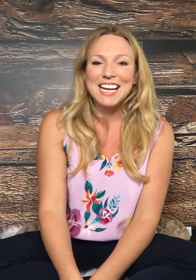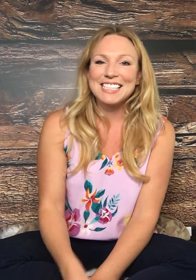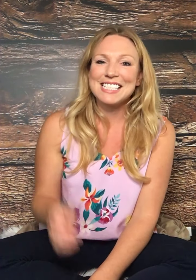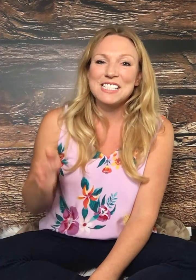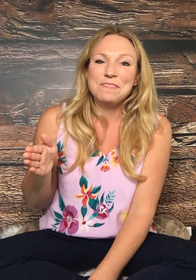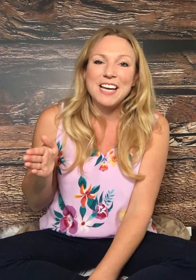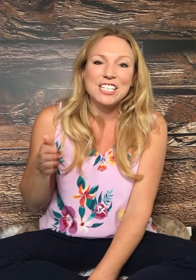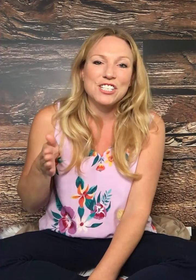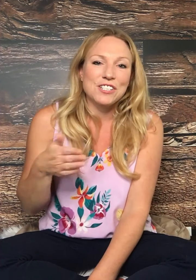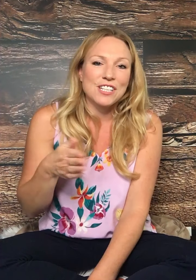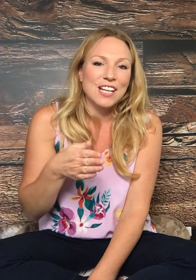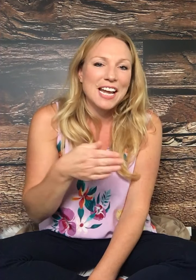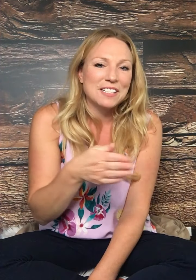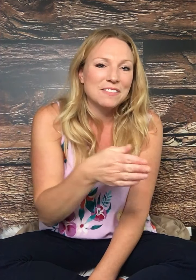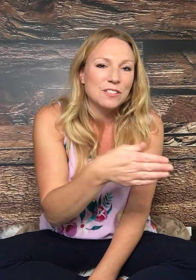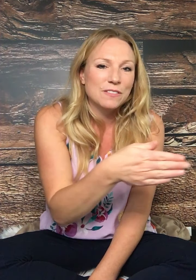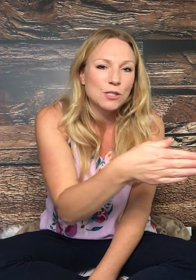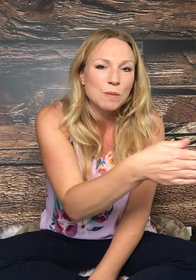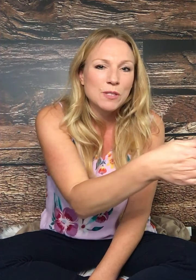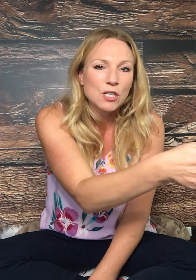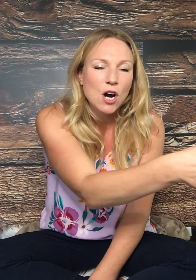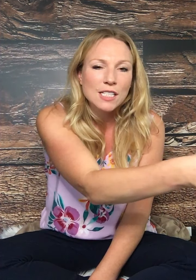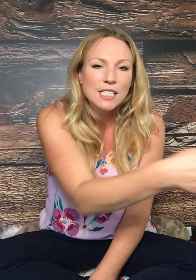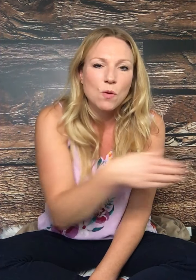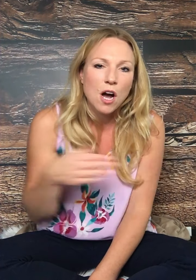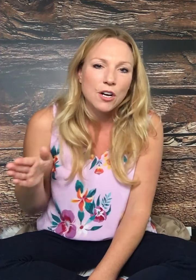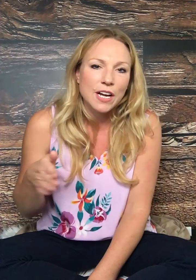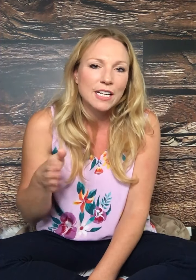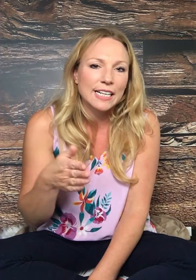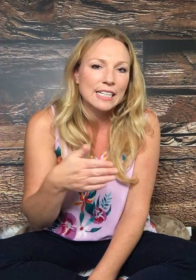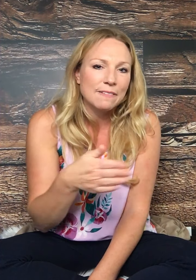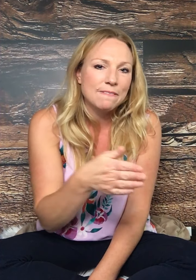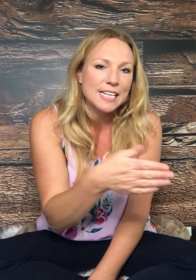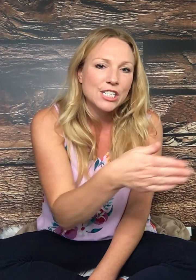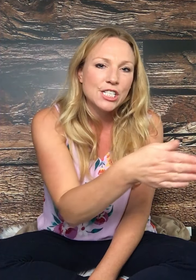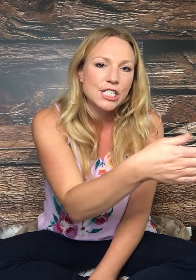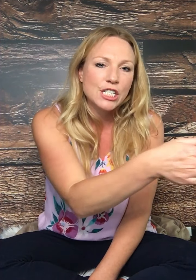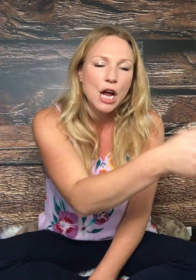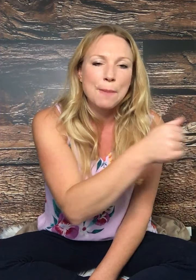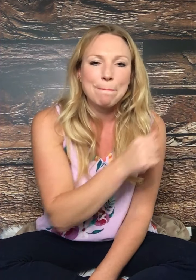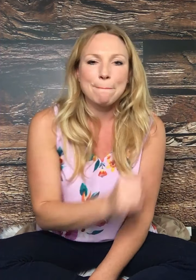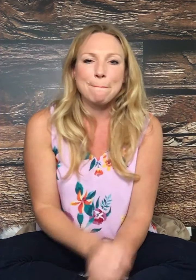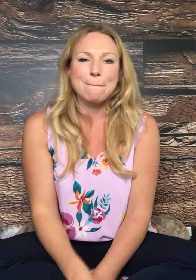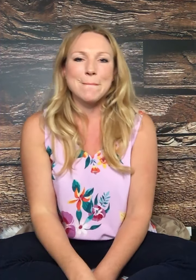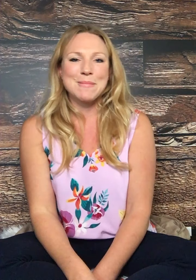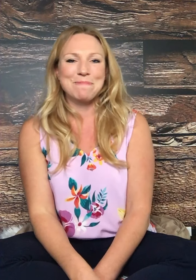Next is fish. Your little hand swims across the water there like a little fish.